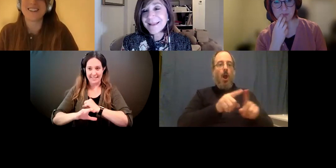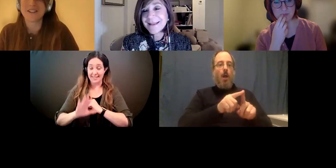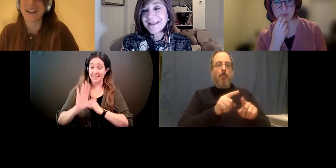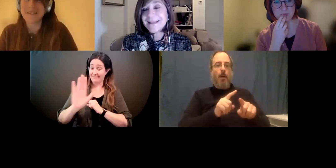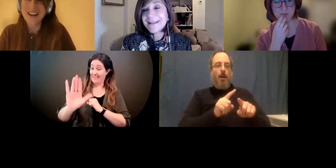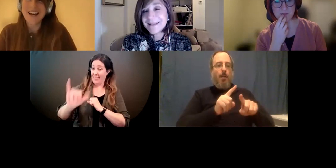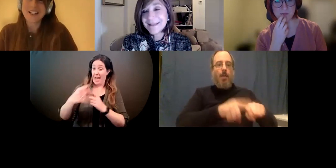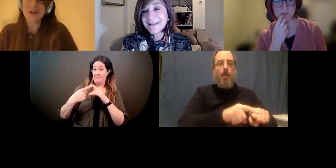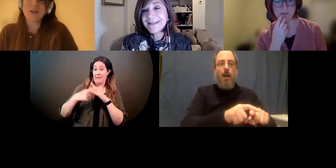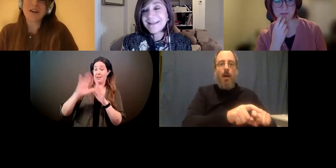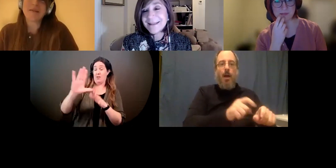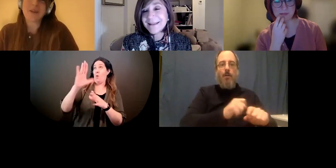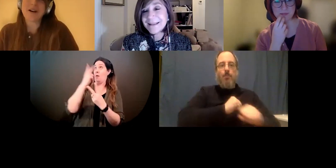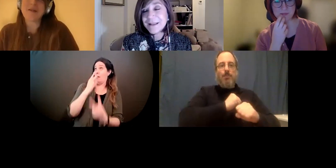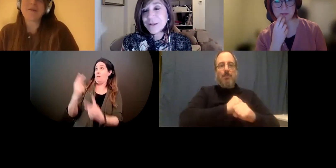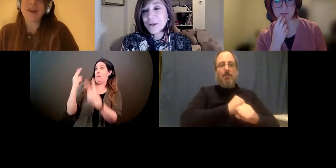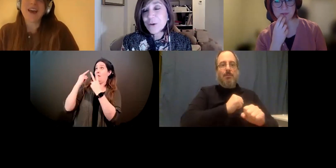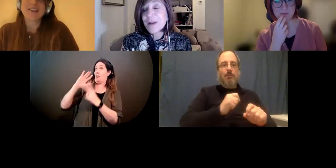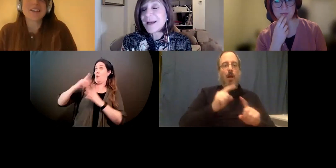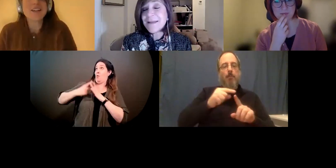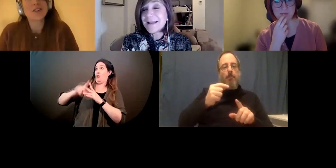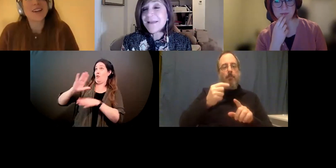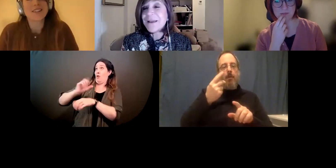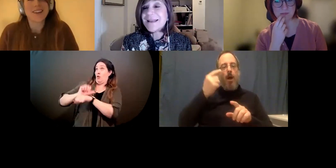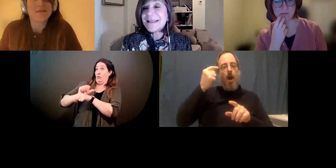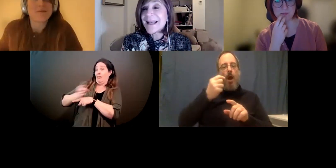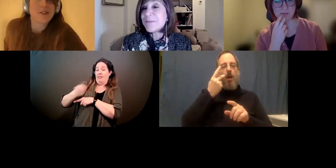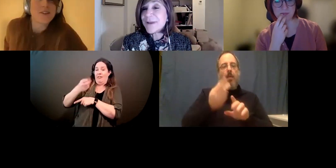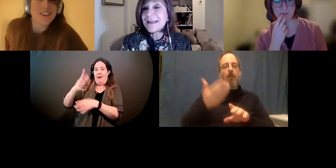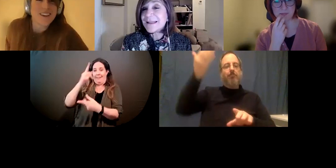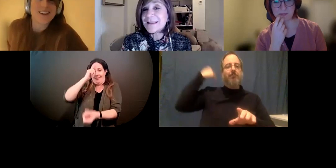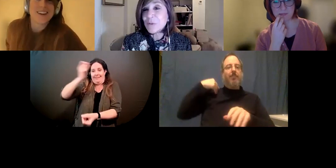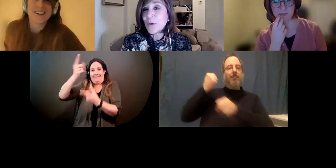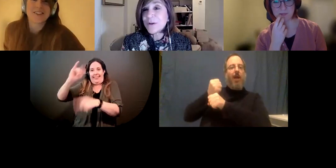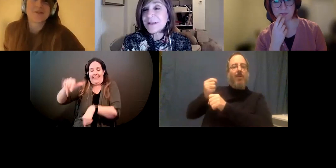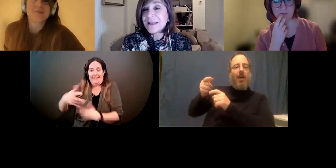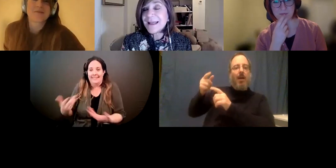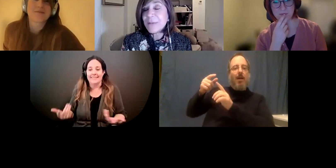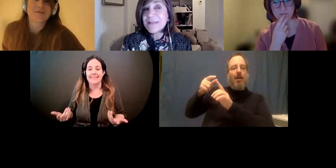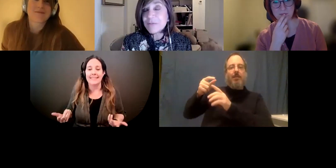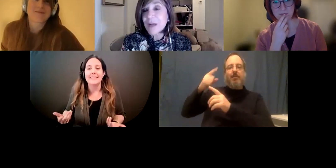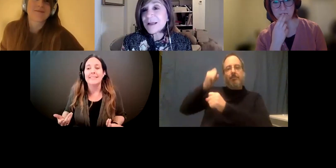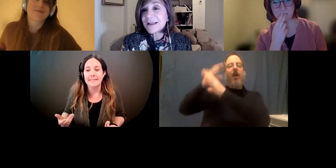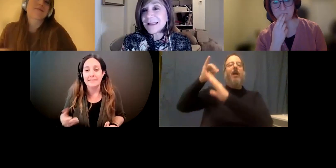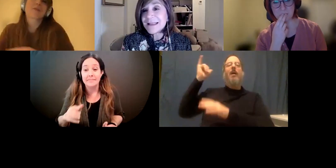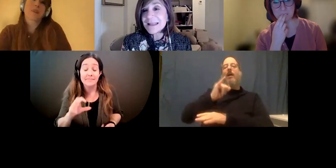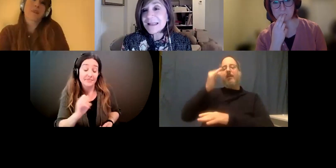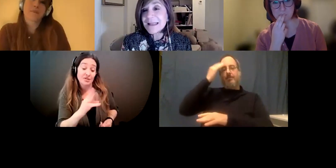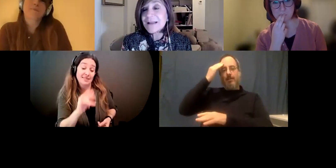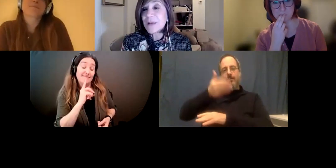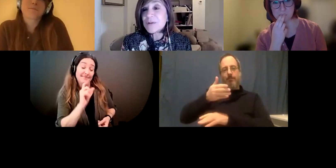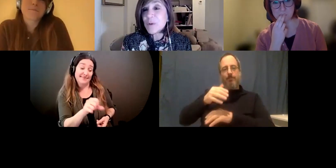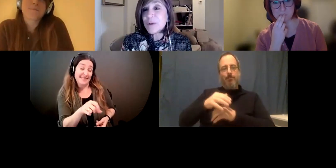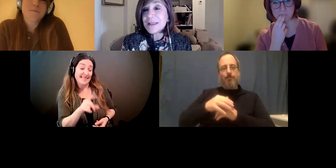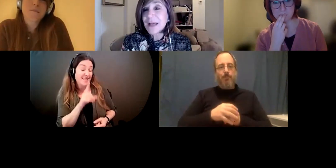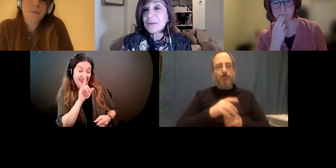that in your time. So it's still in connect. It's the same thing that they didn't want to. What's ironic is that the thing